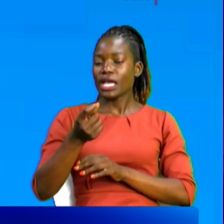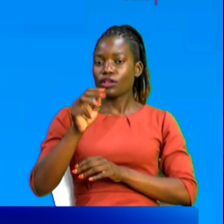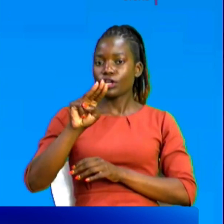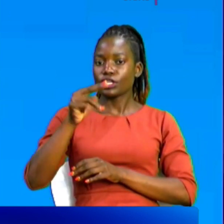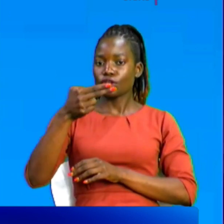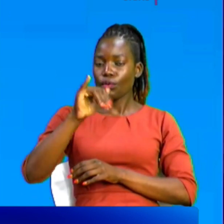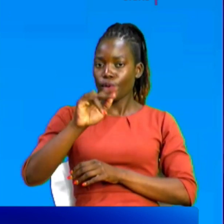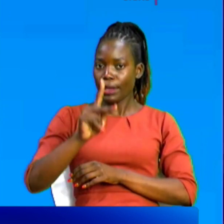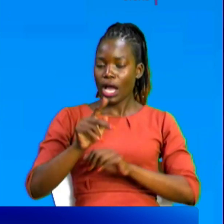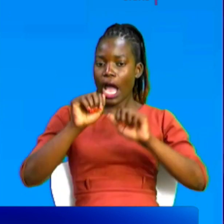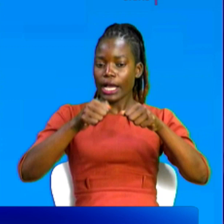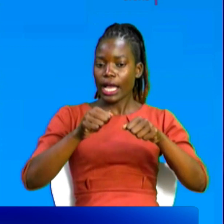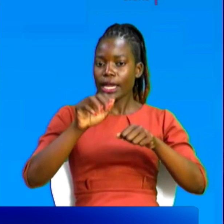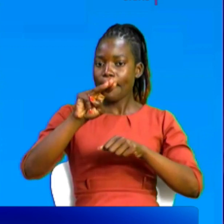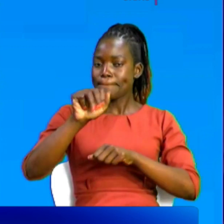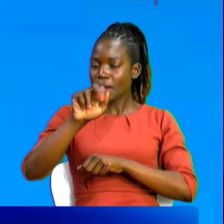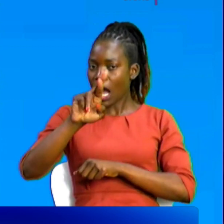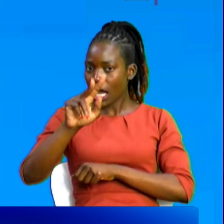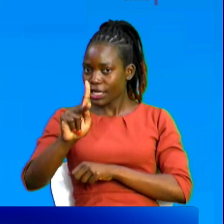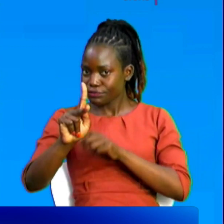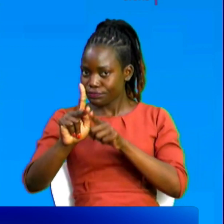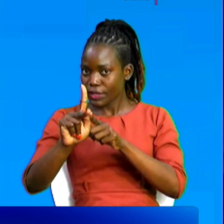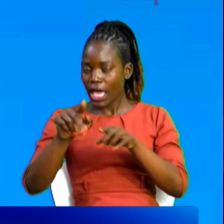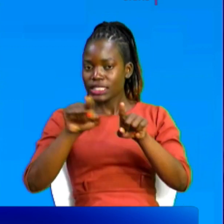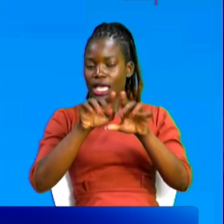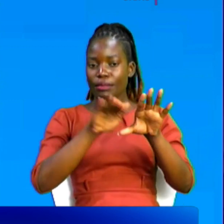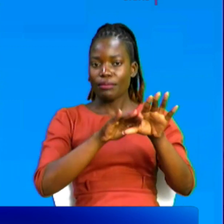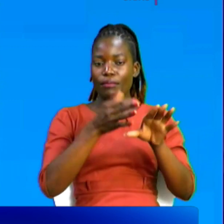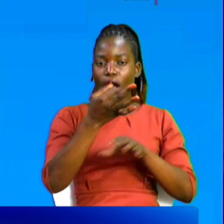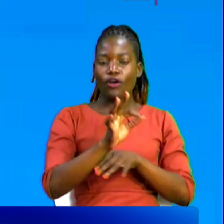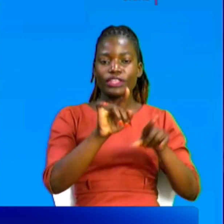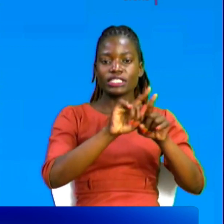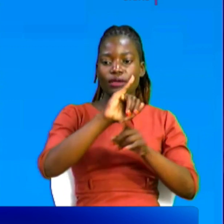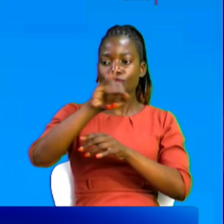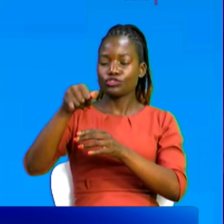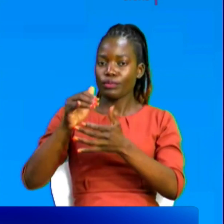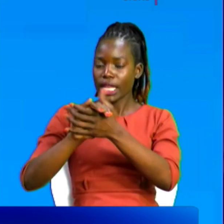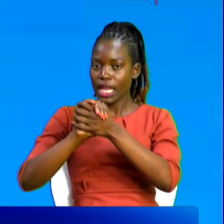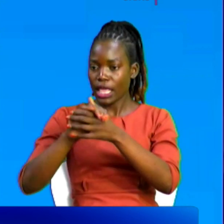the Honorable Mark Mwenje, as a member of the same Jubilee Party,